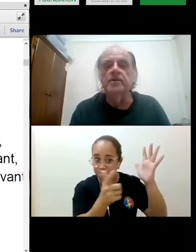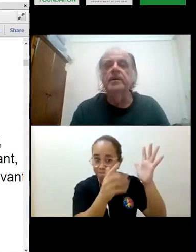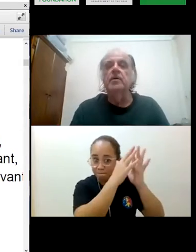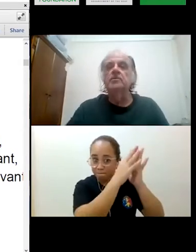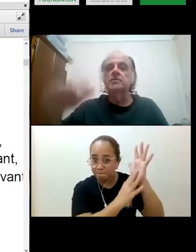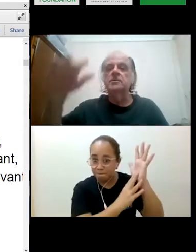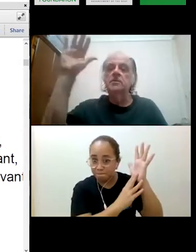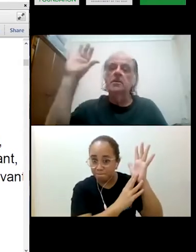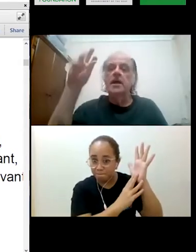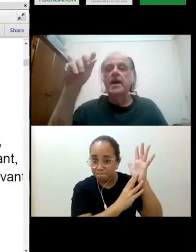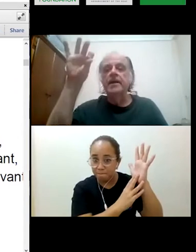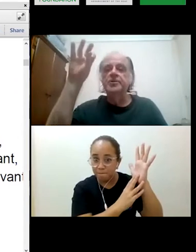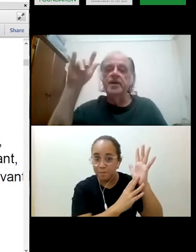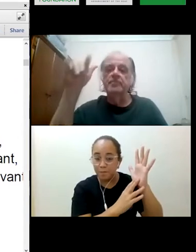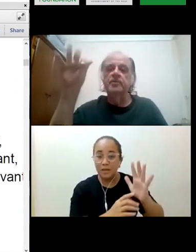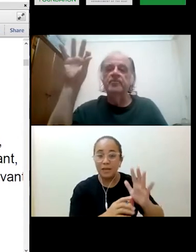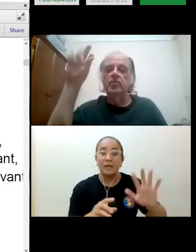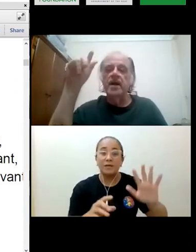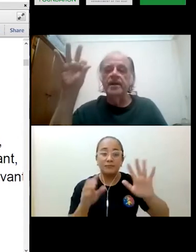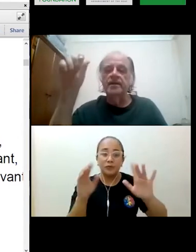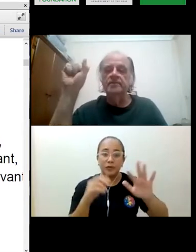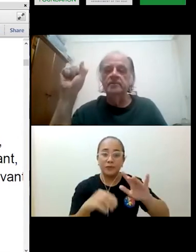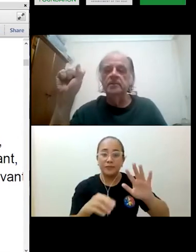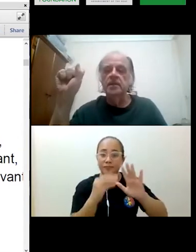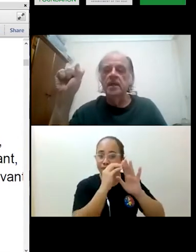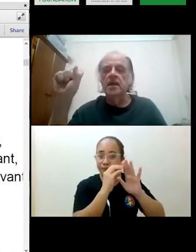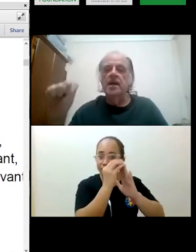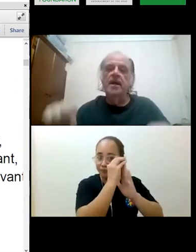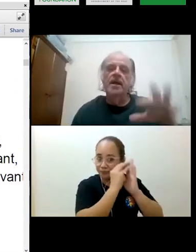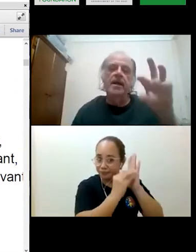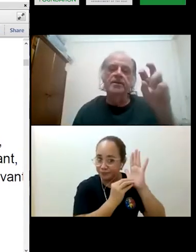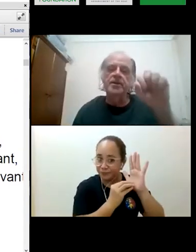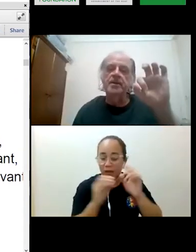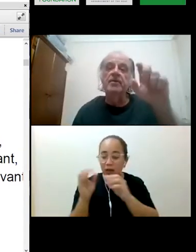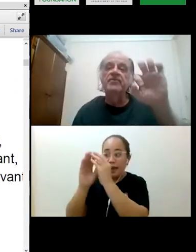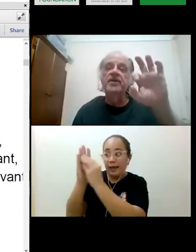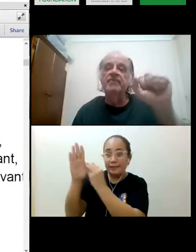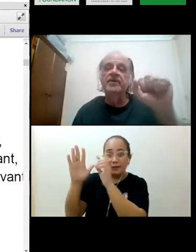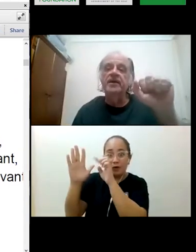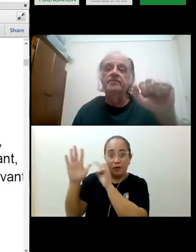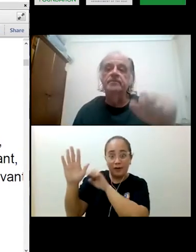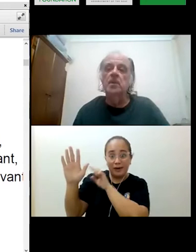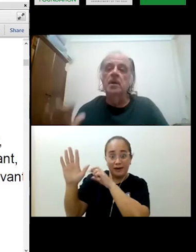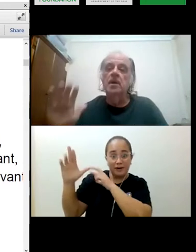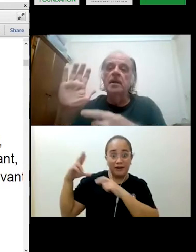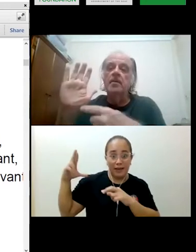All right, so it goes hand shape of the right hand shape of the left